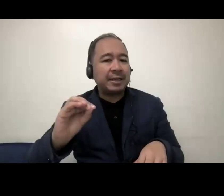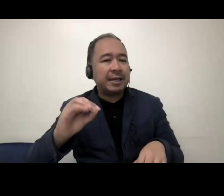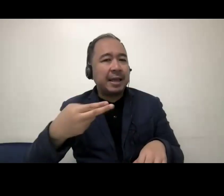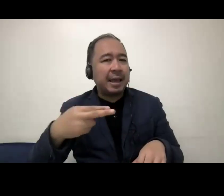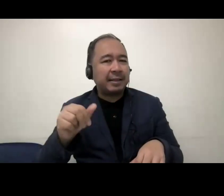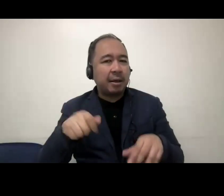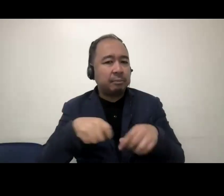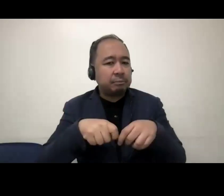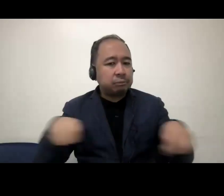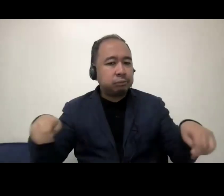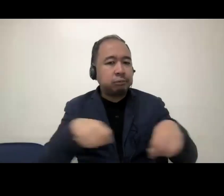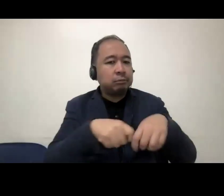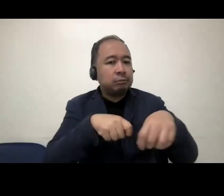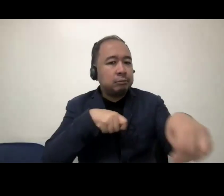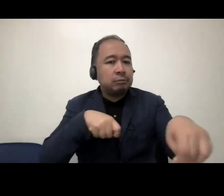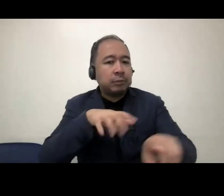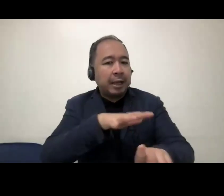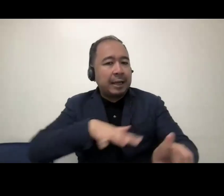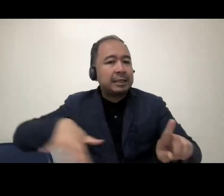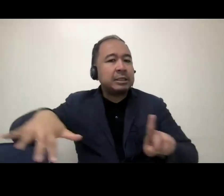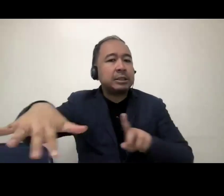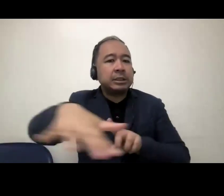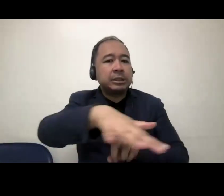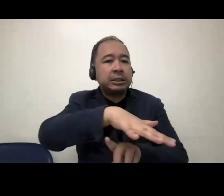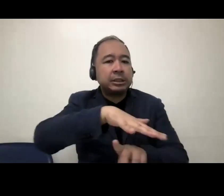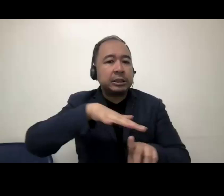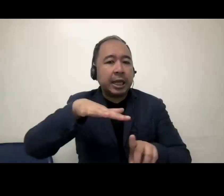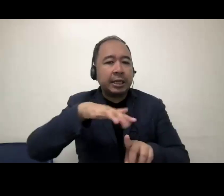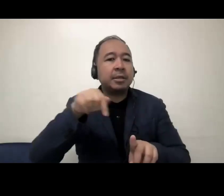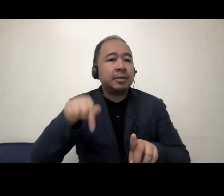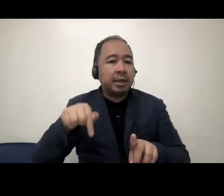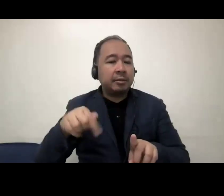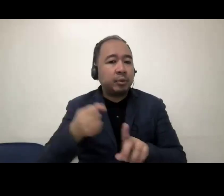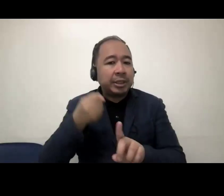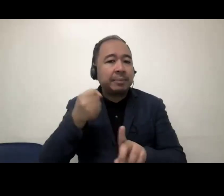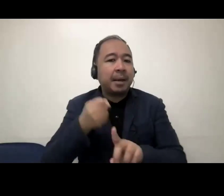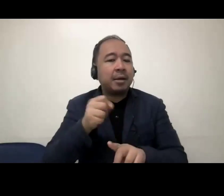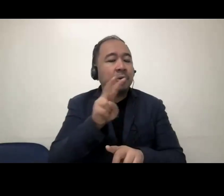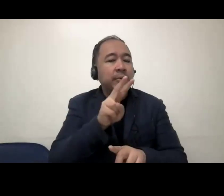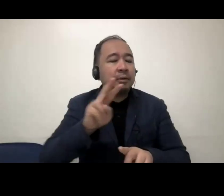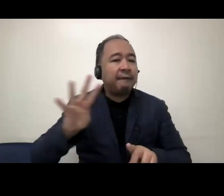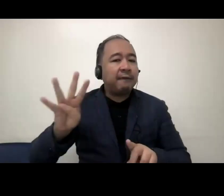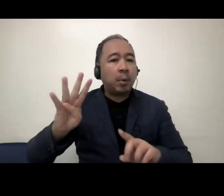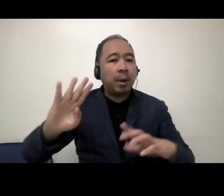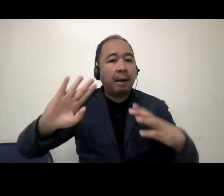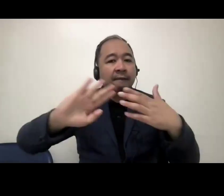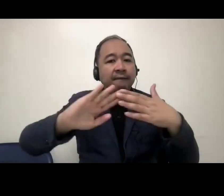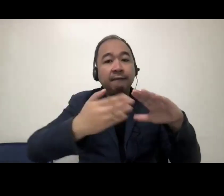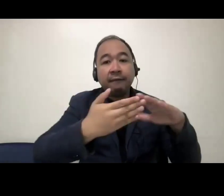than 20,000 indigenous population, and along with it, a couple of thousand of tenant farmers.